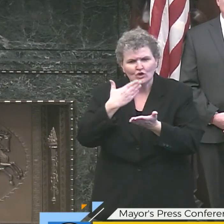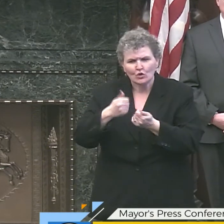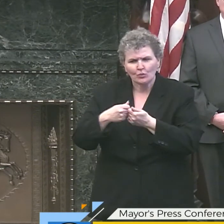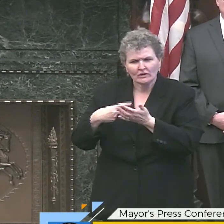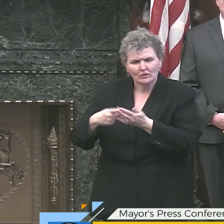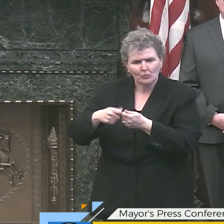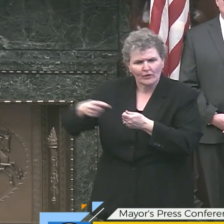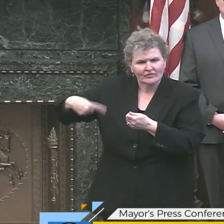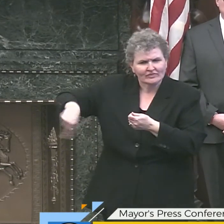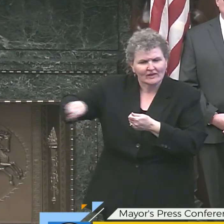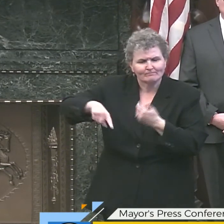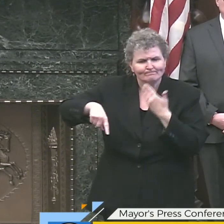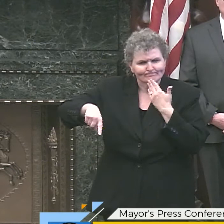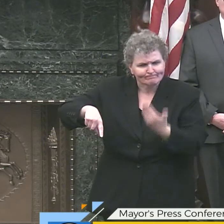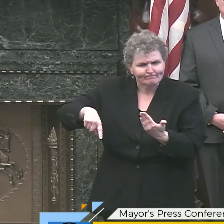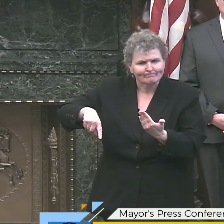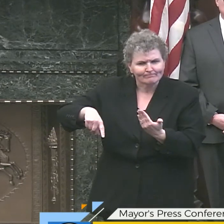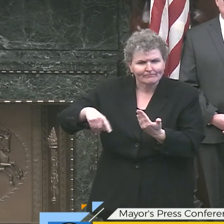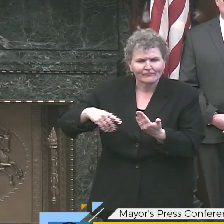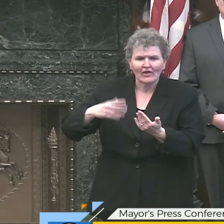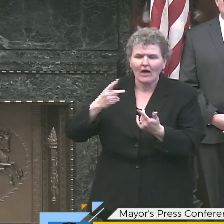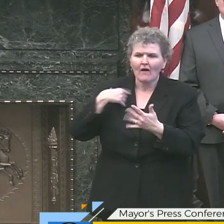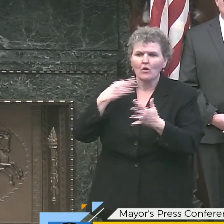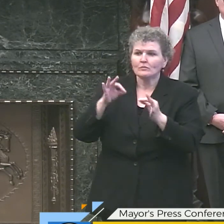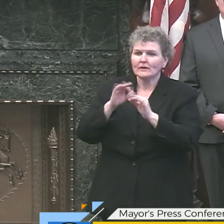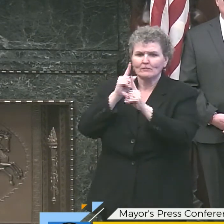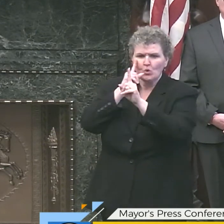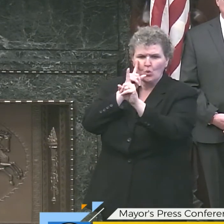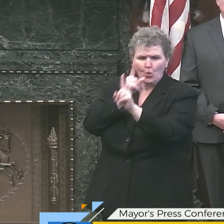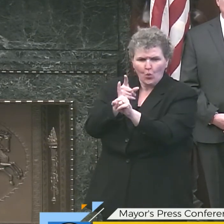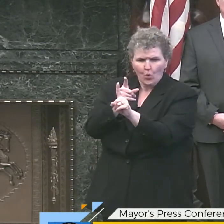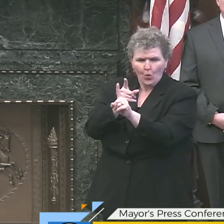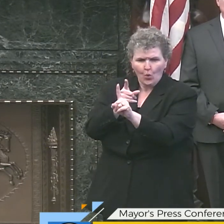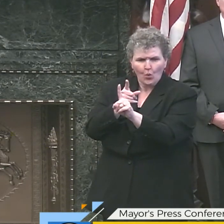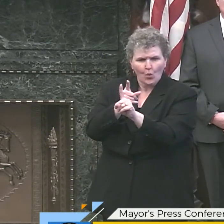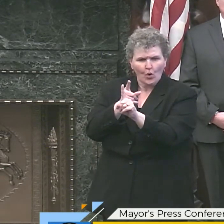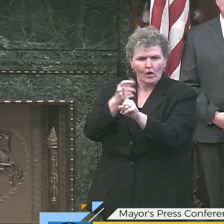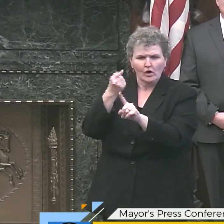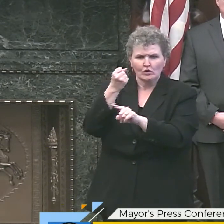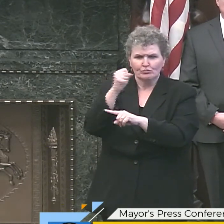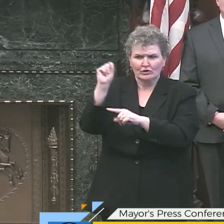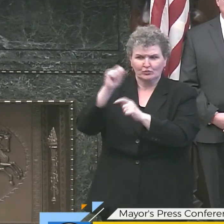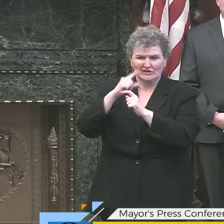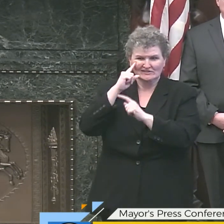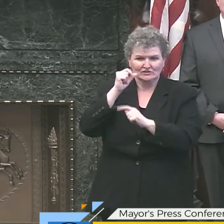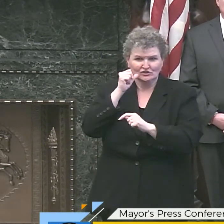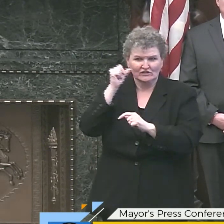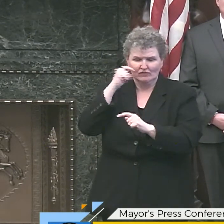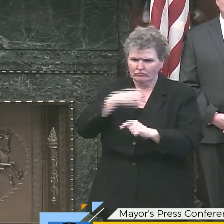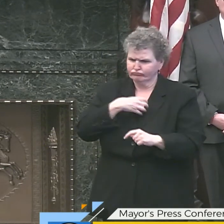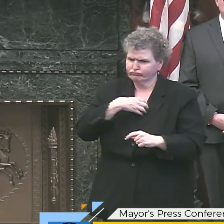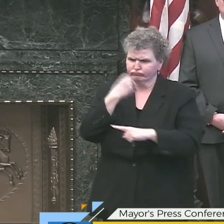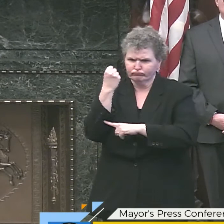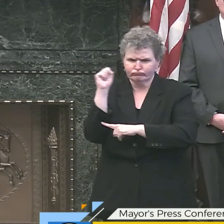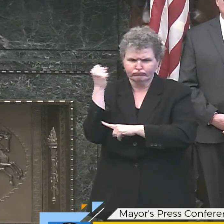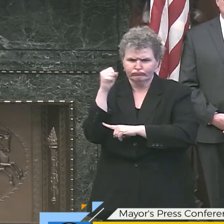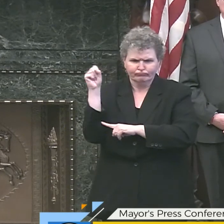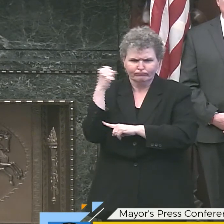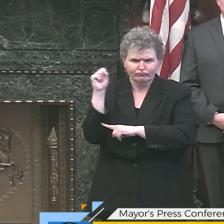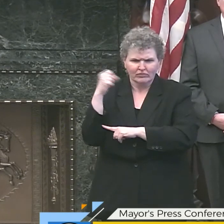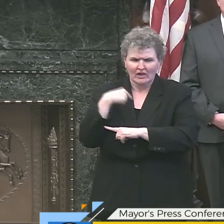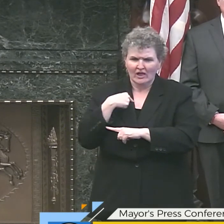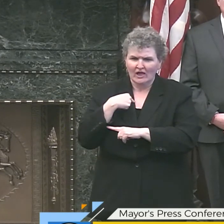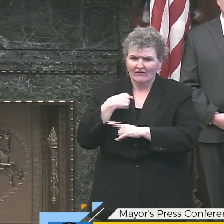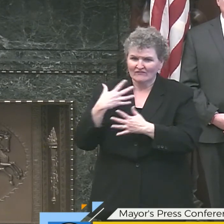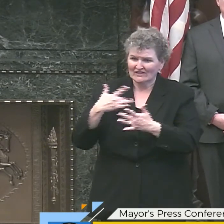can hit the concerns that the protesters had yesterday. We share those same concerns, but